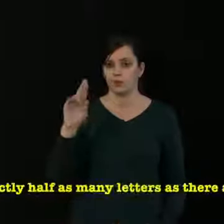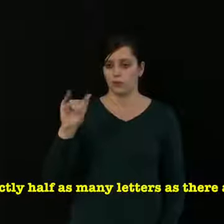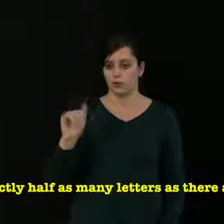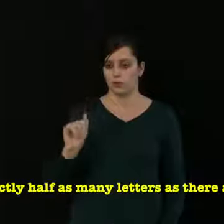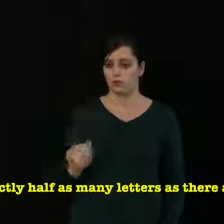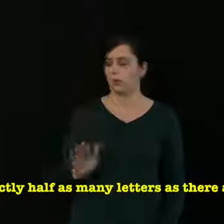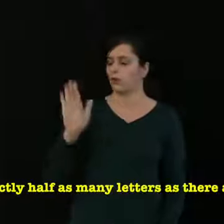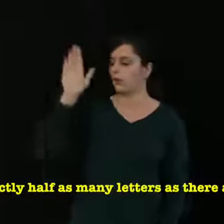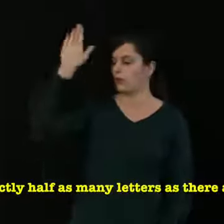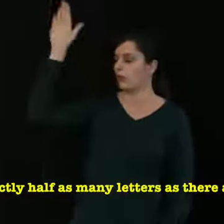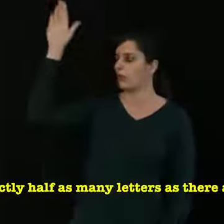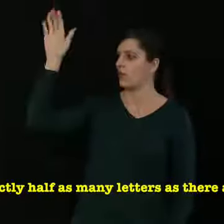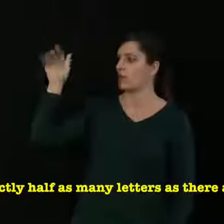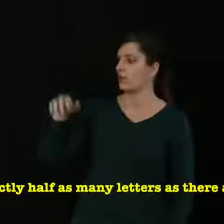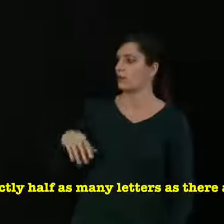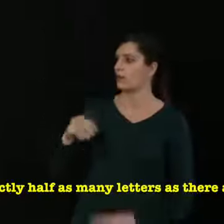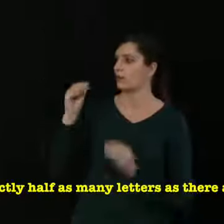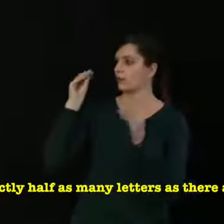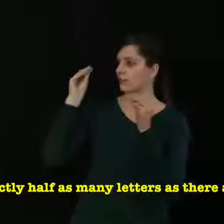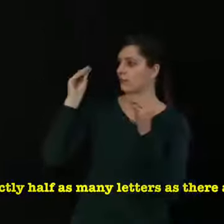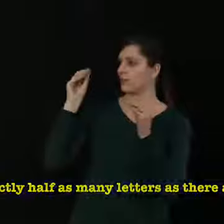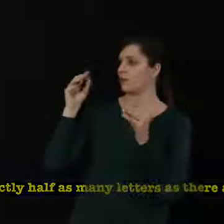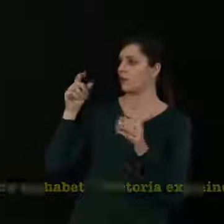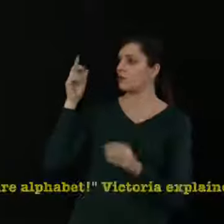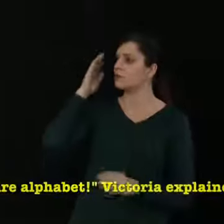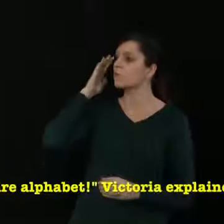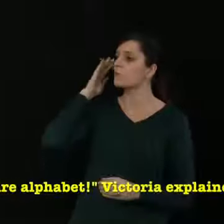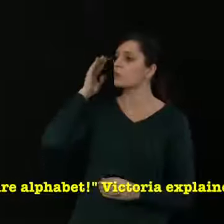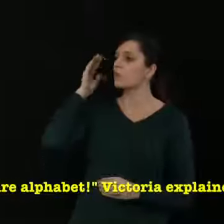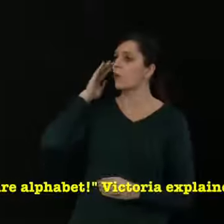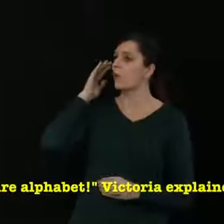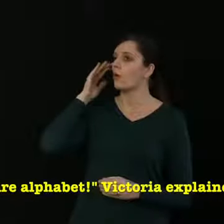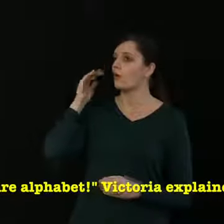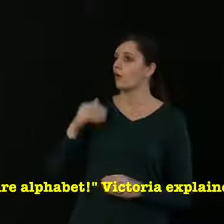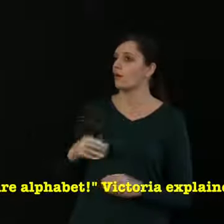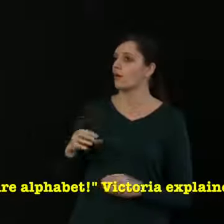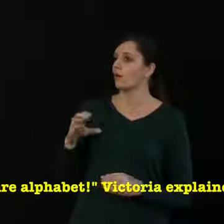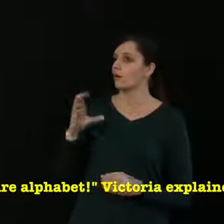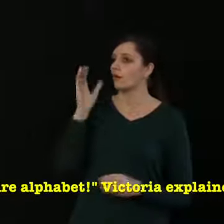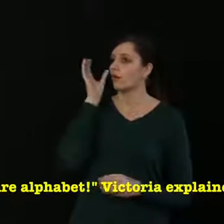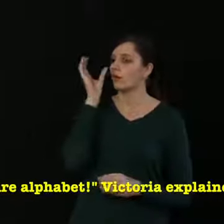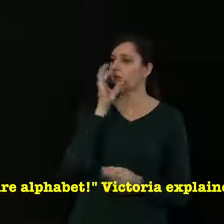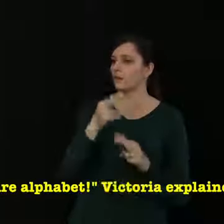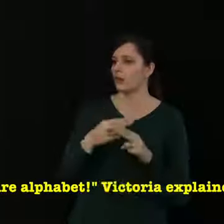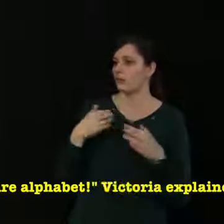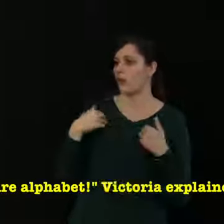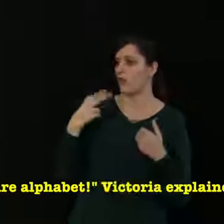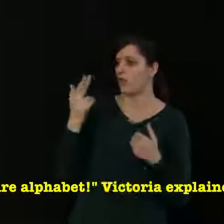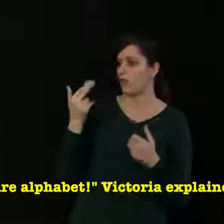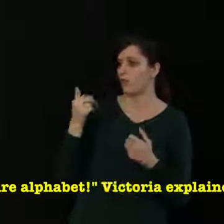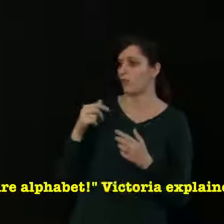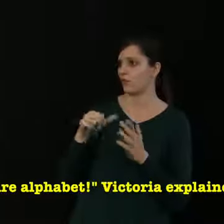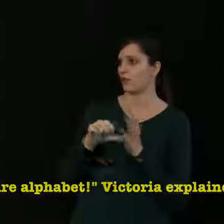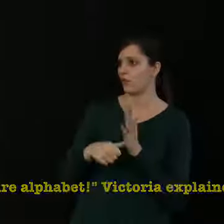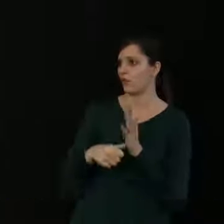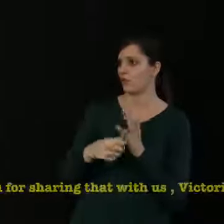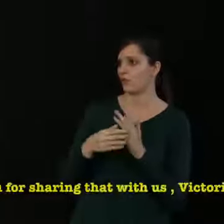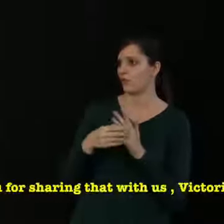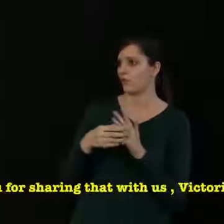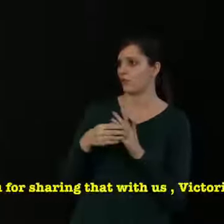"That's exactly half as many letters as there are in the entire alphabet," Victoria explained. "Thank you